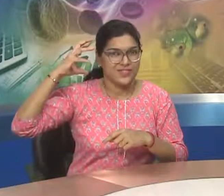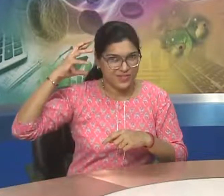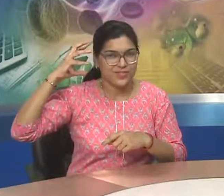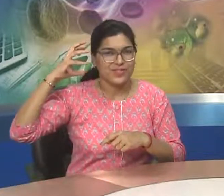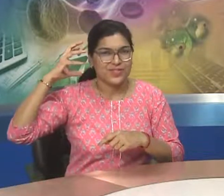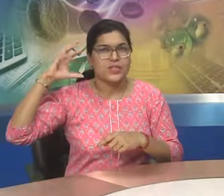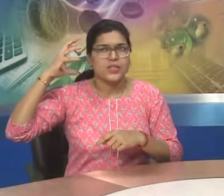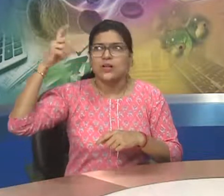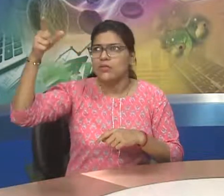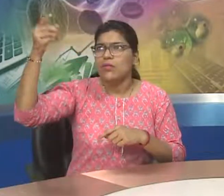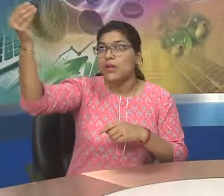light.